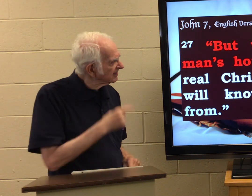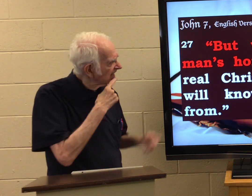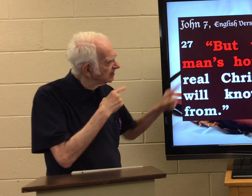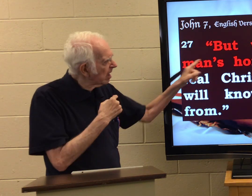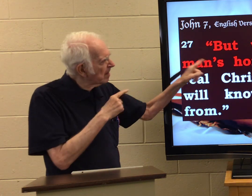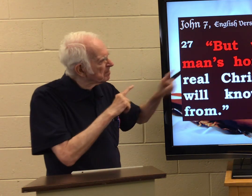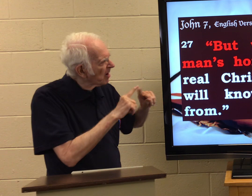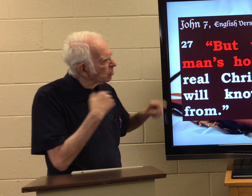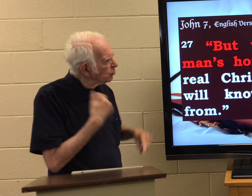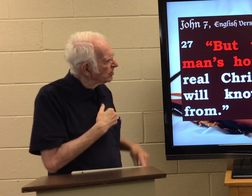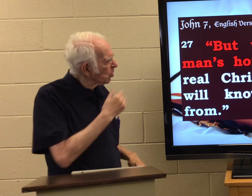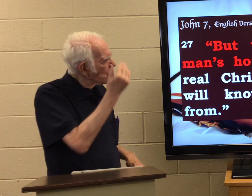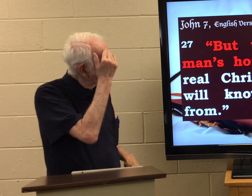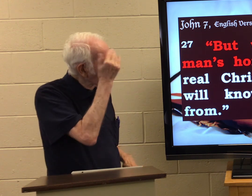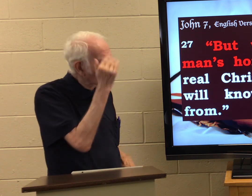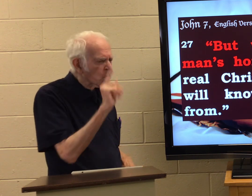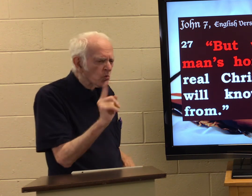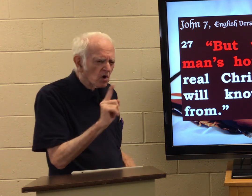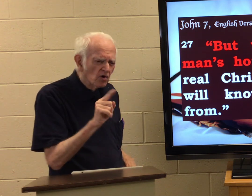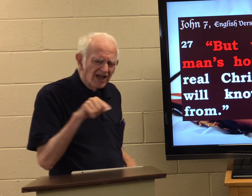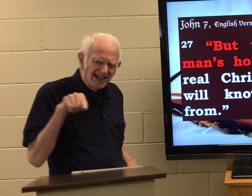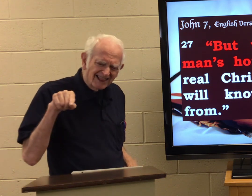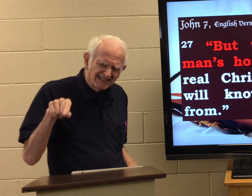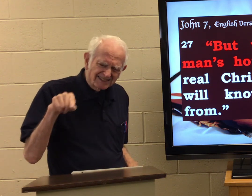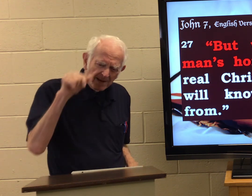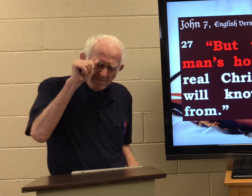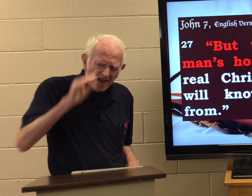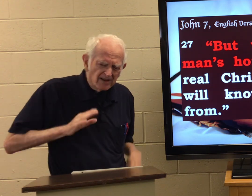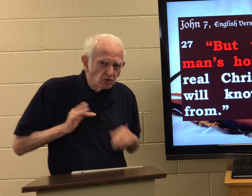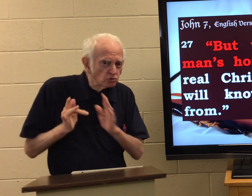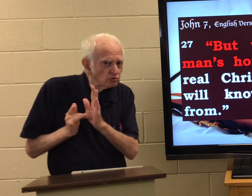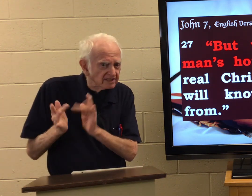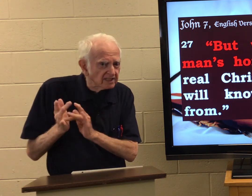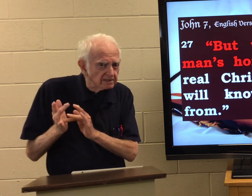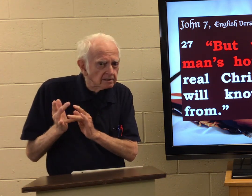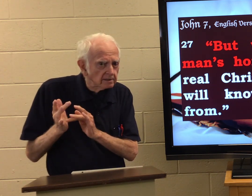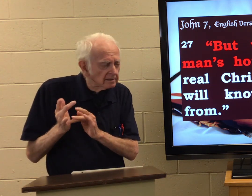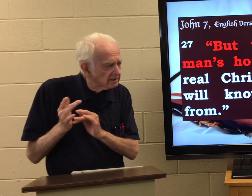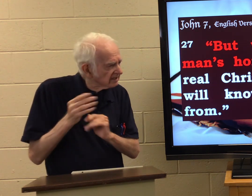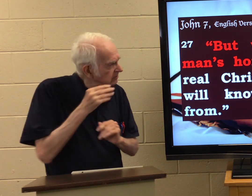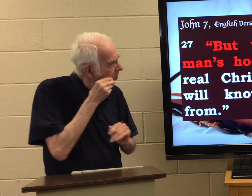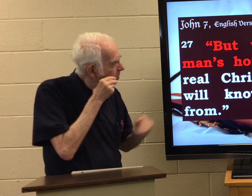He continues talking, but we know where this man's home is, meaning Jesus.